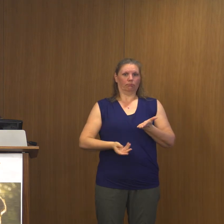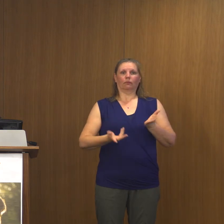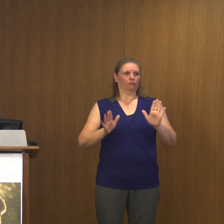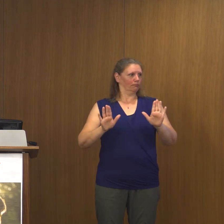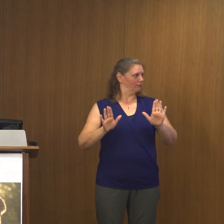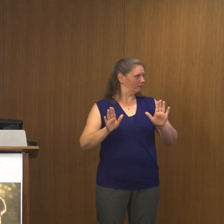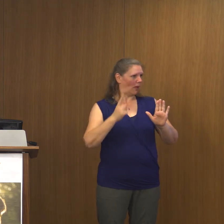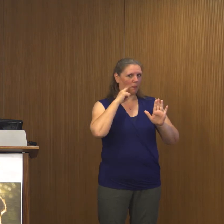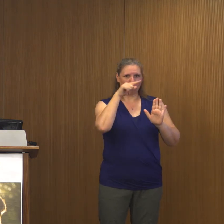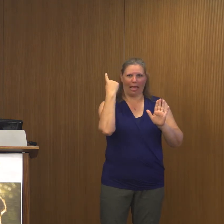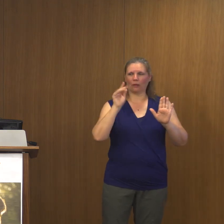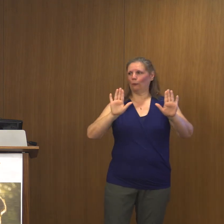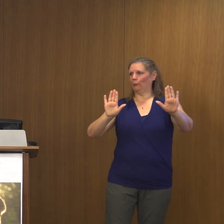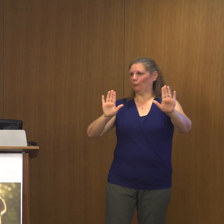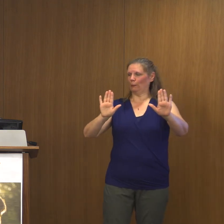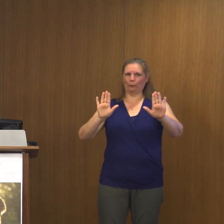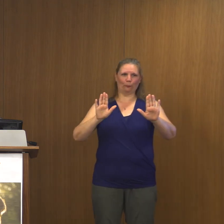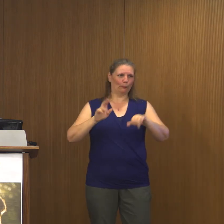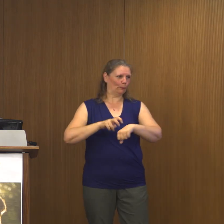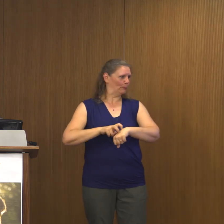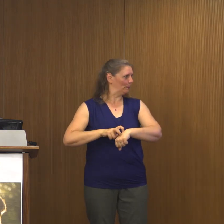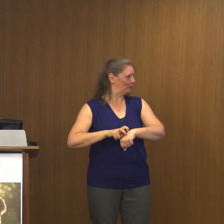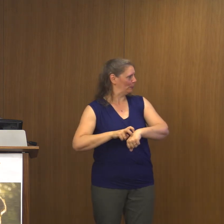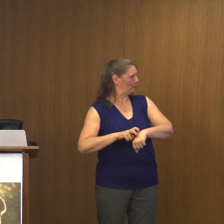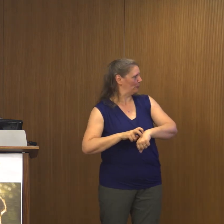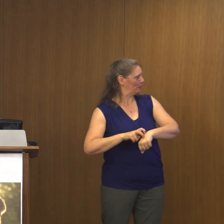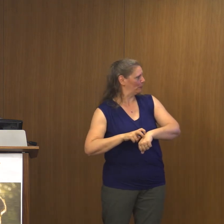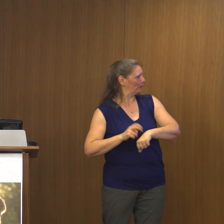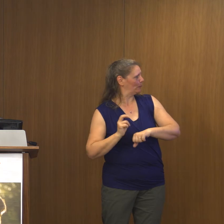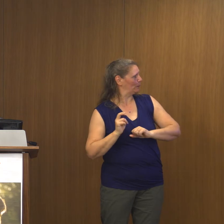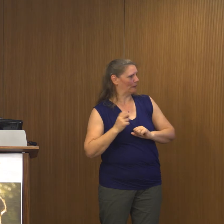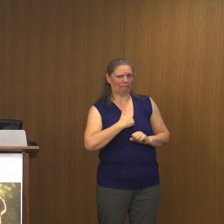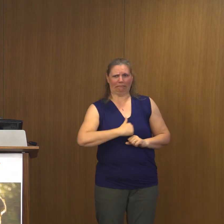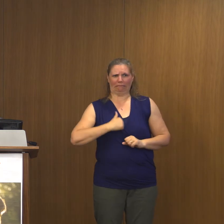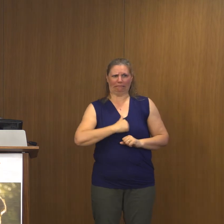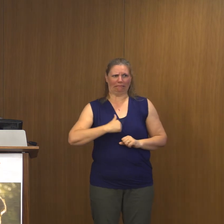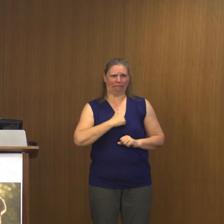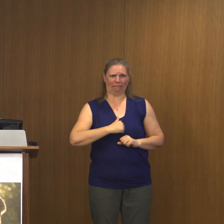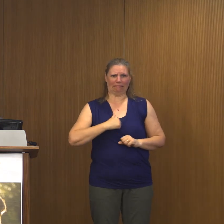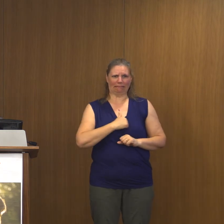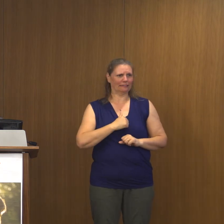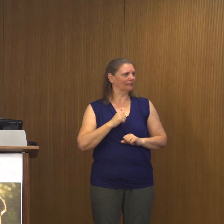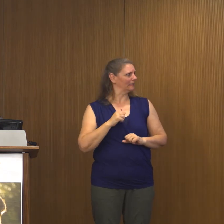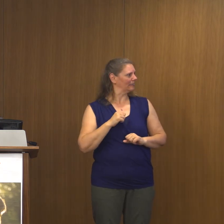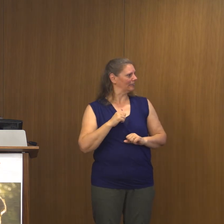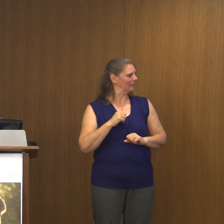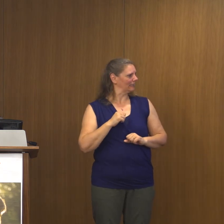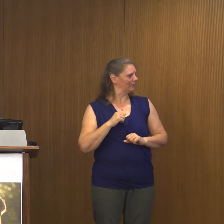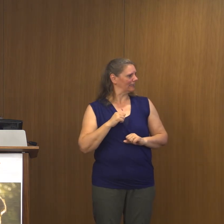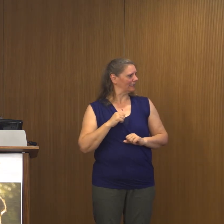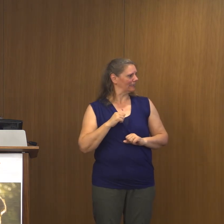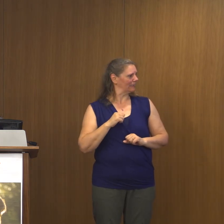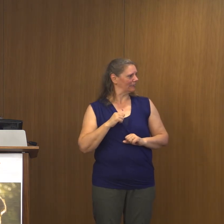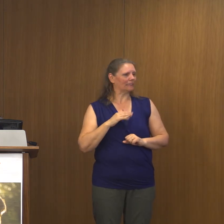okay, there's a bit of a scary moment, the things disappeared. Hold on, I'm sorry about that. A little crash, but